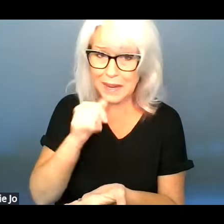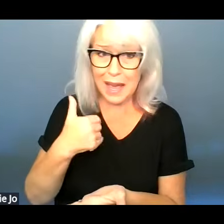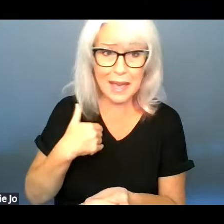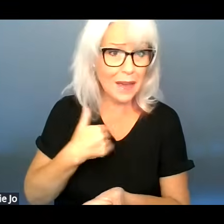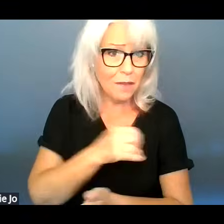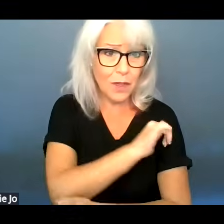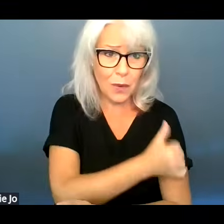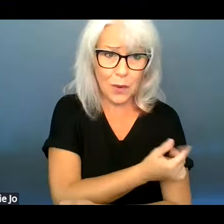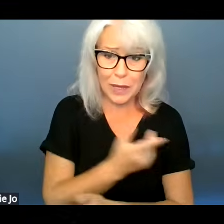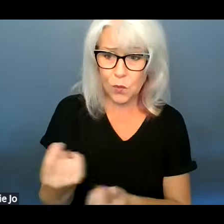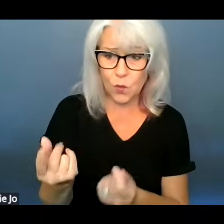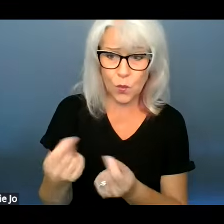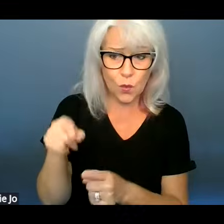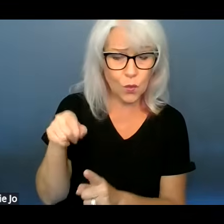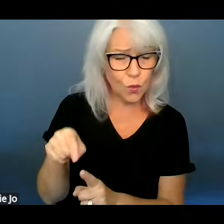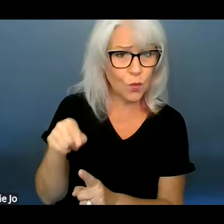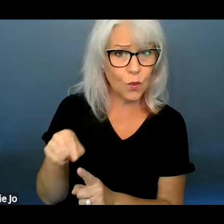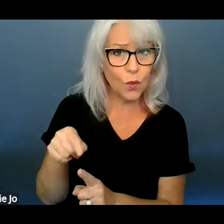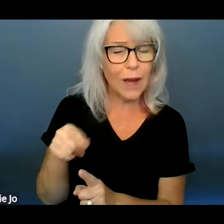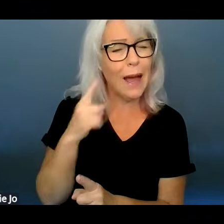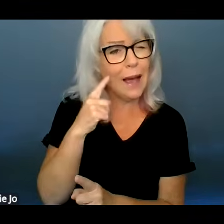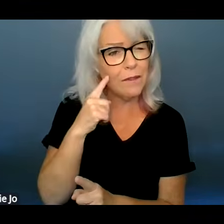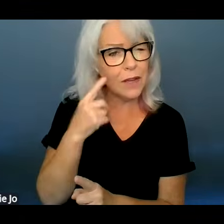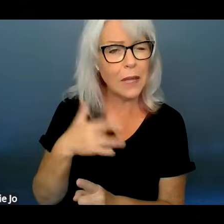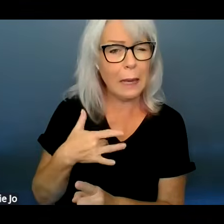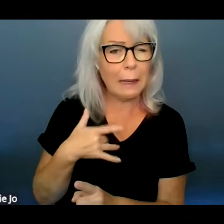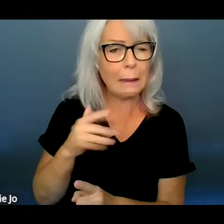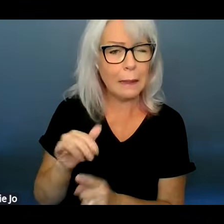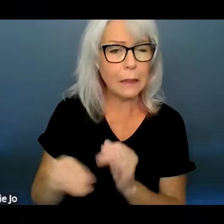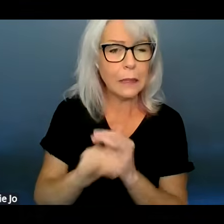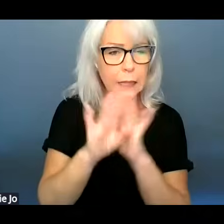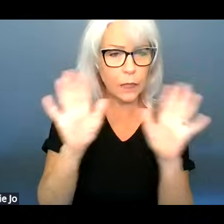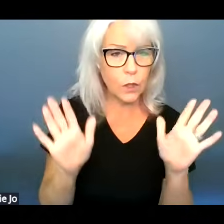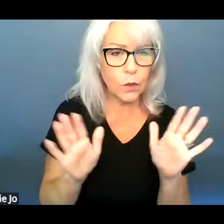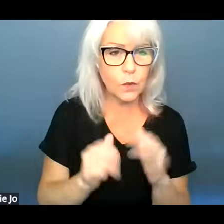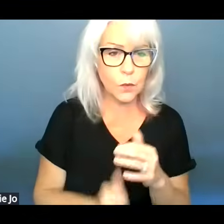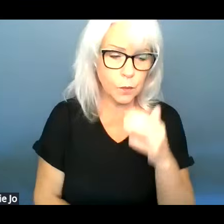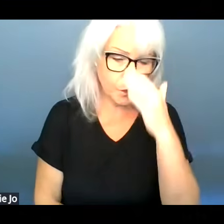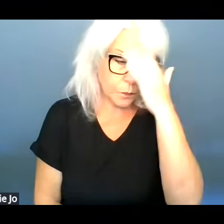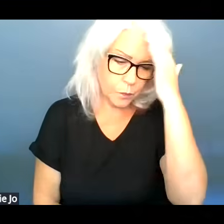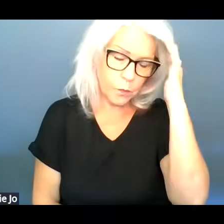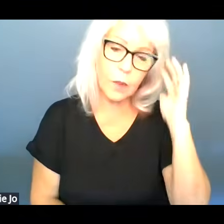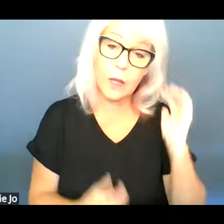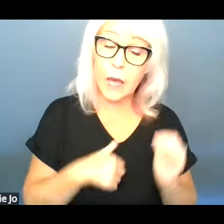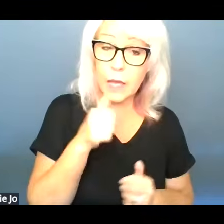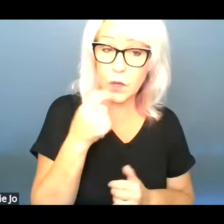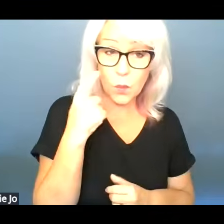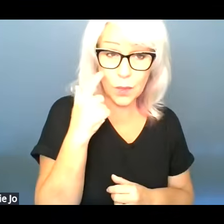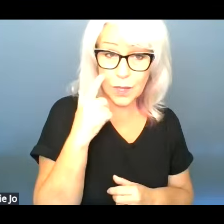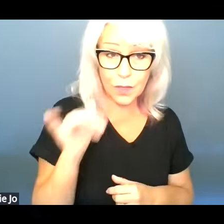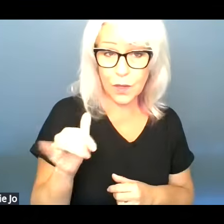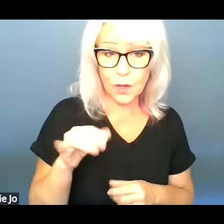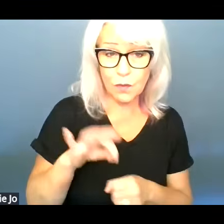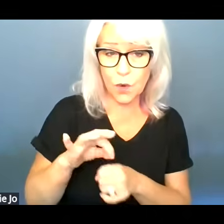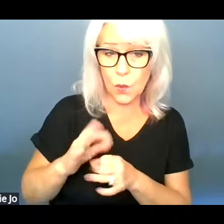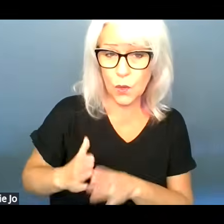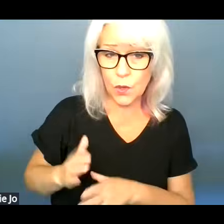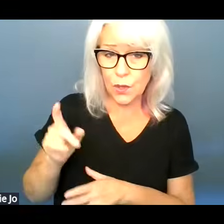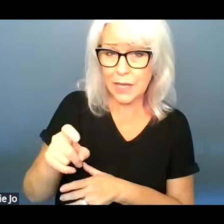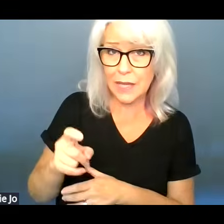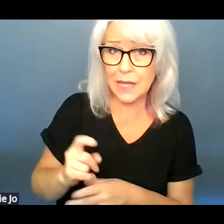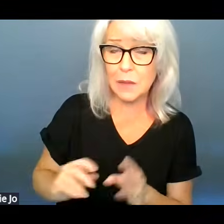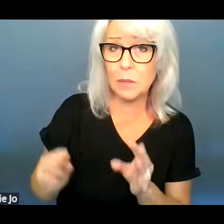and clear. I don't think the voters need more detail. I don't think the clerk needs more